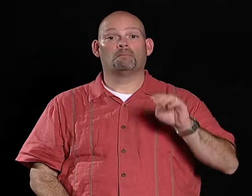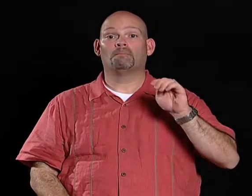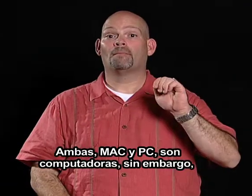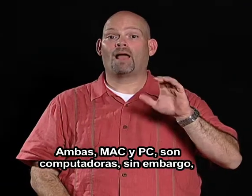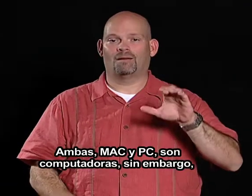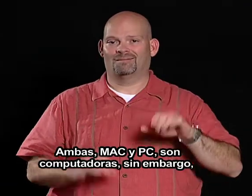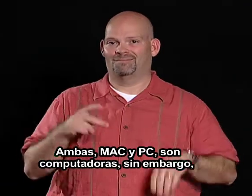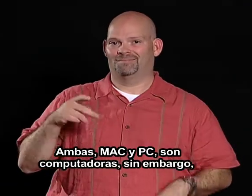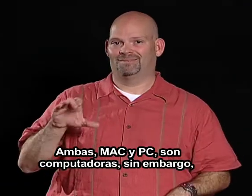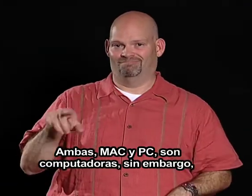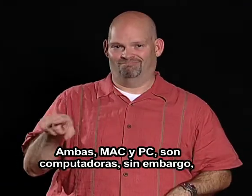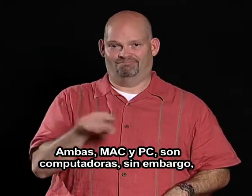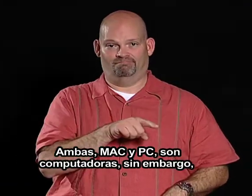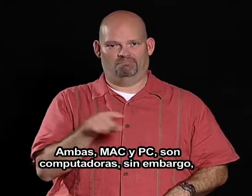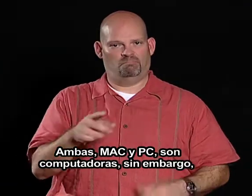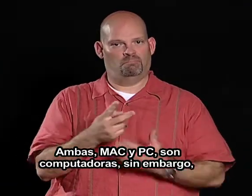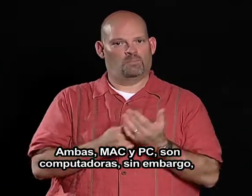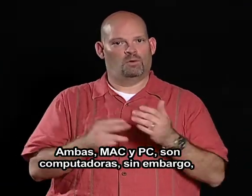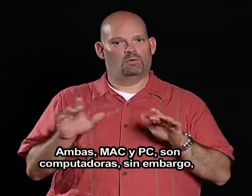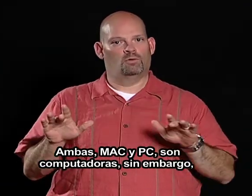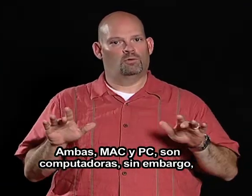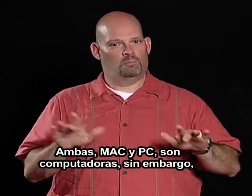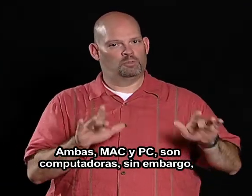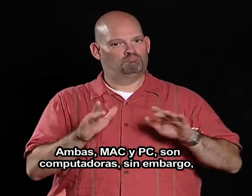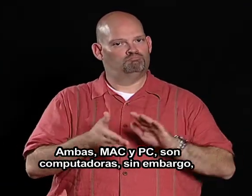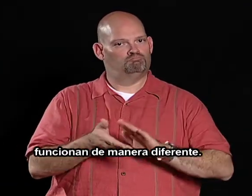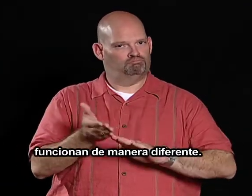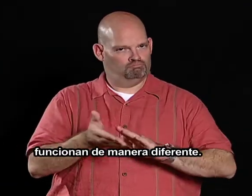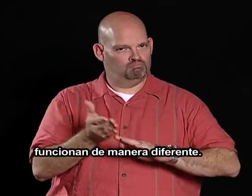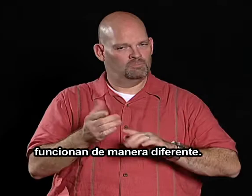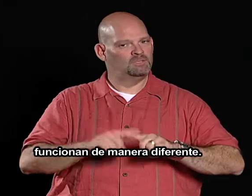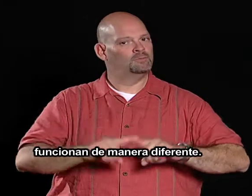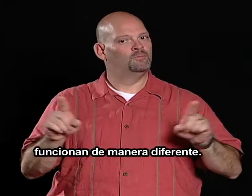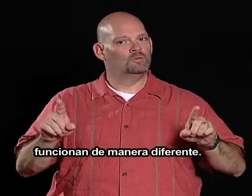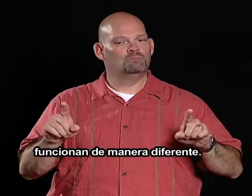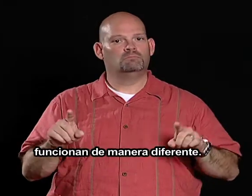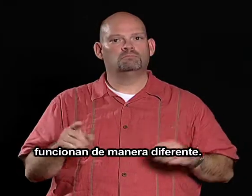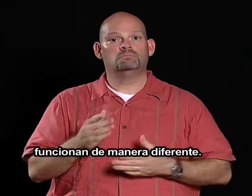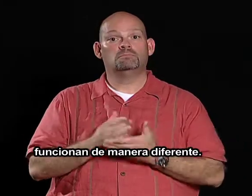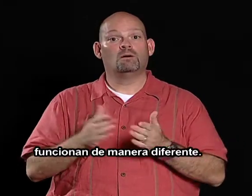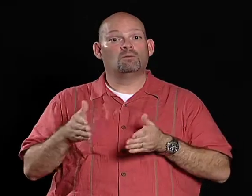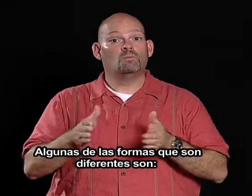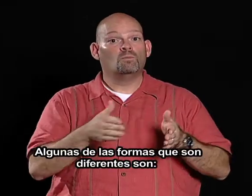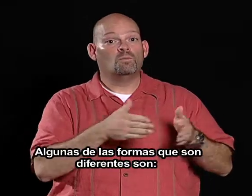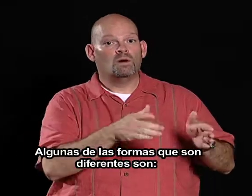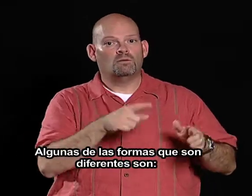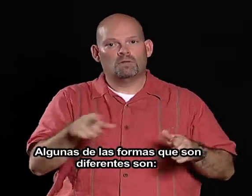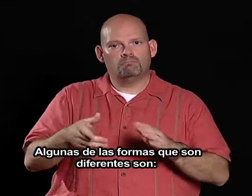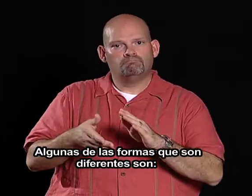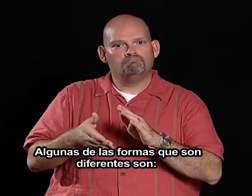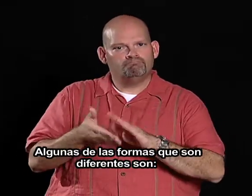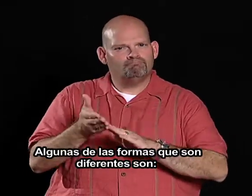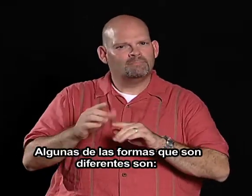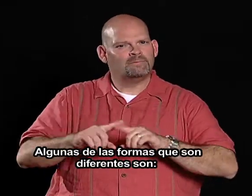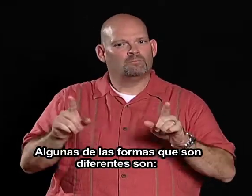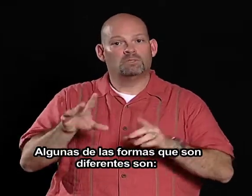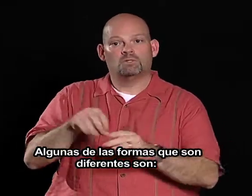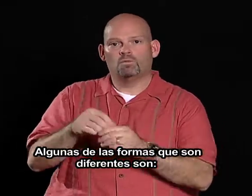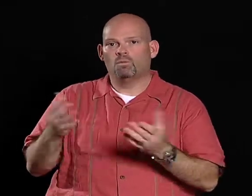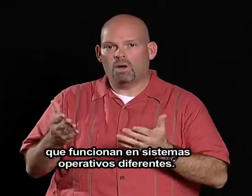The Mac and PC are both computers, yet they operate differently. Some of the ways that they are different include they